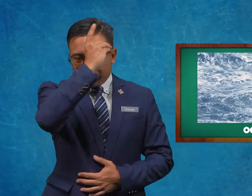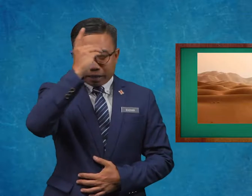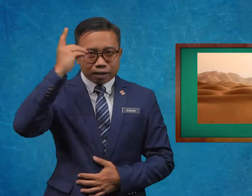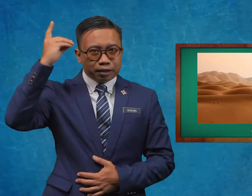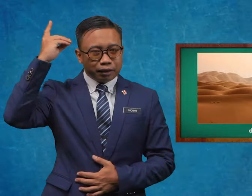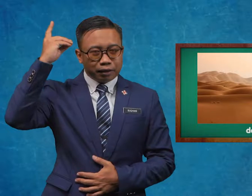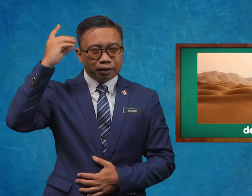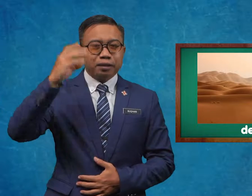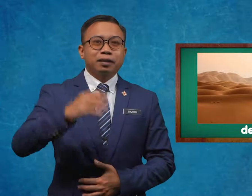Desert.